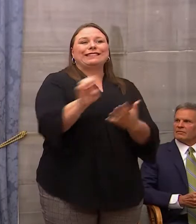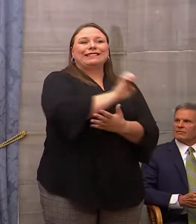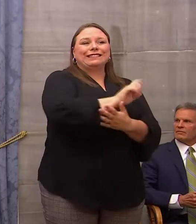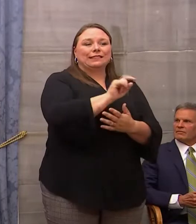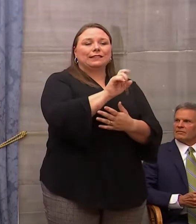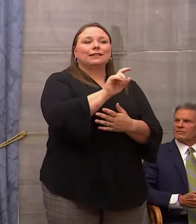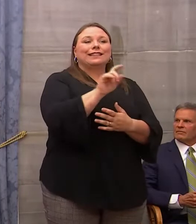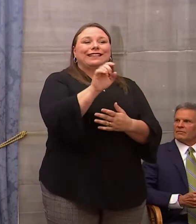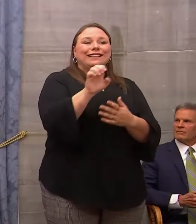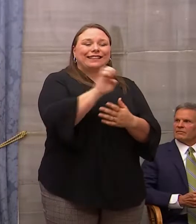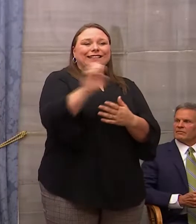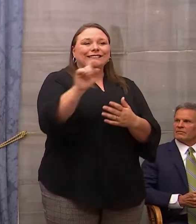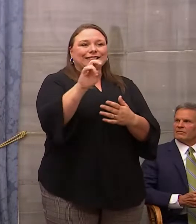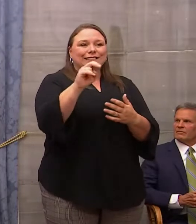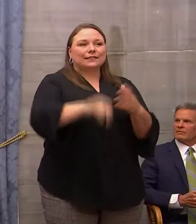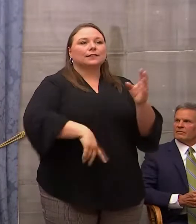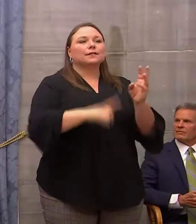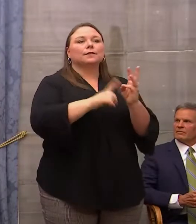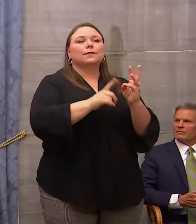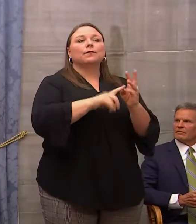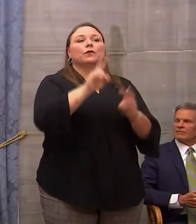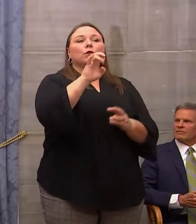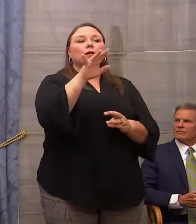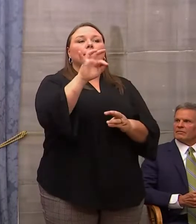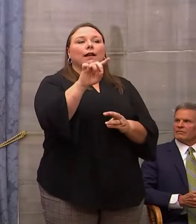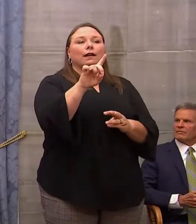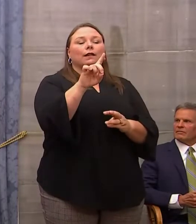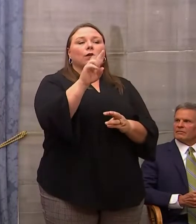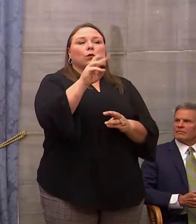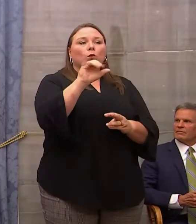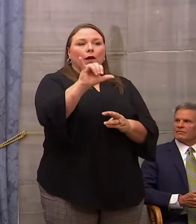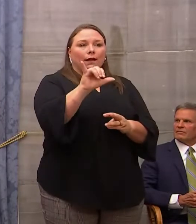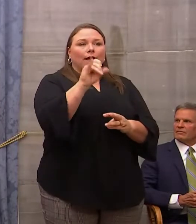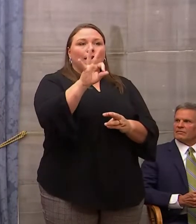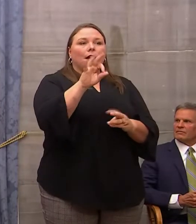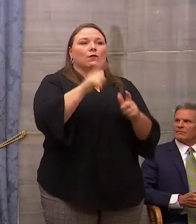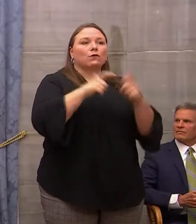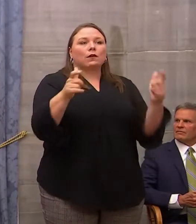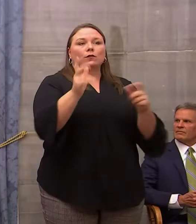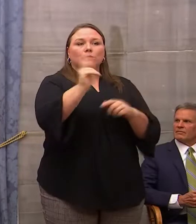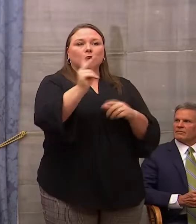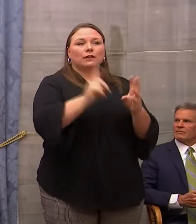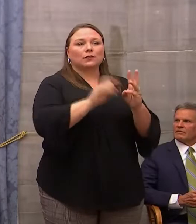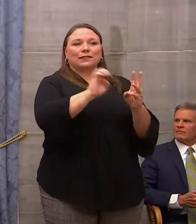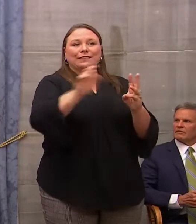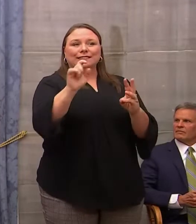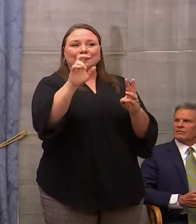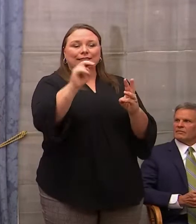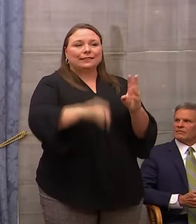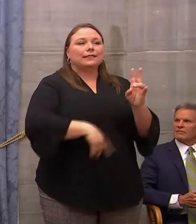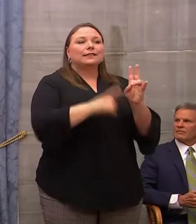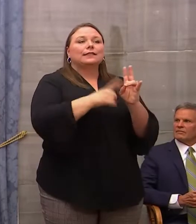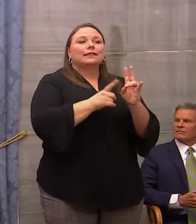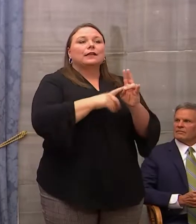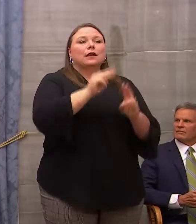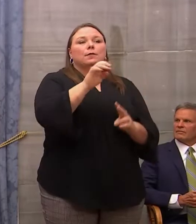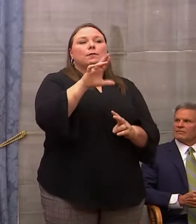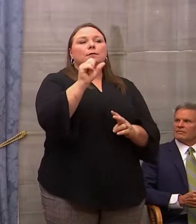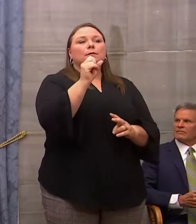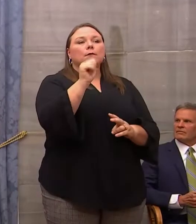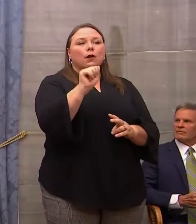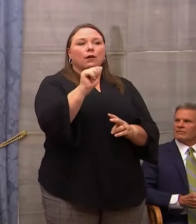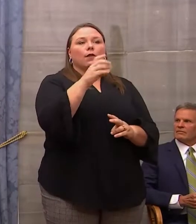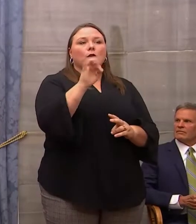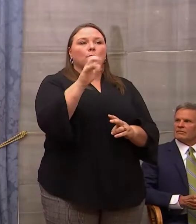Tennessee. The United Way of Greater Knoxville, representing East Tennessee. And the 7th is Martha O'Brien